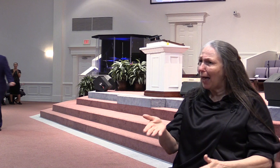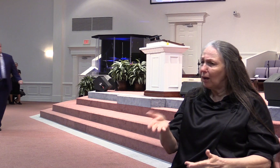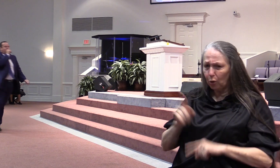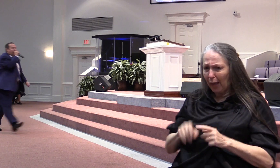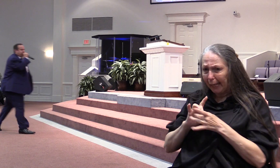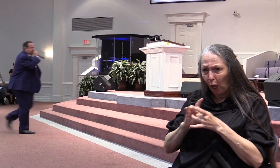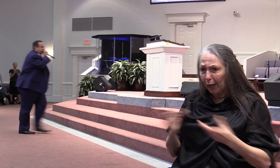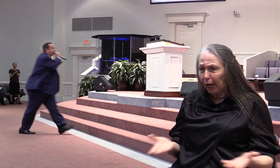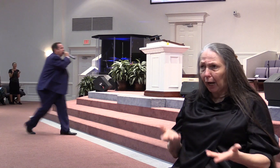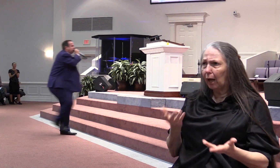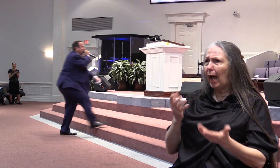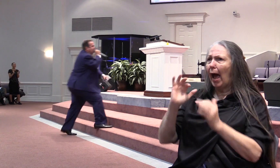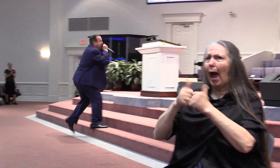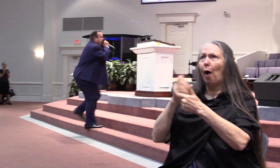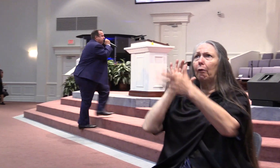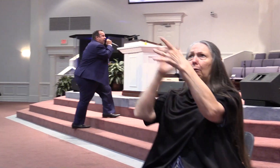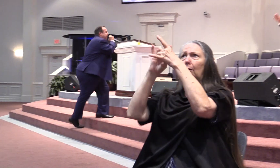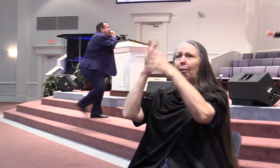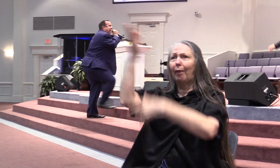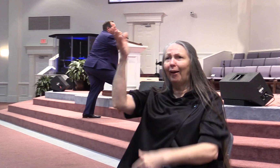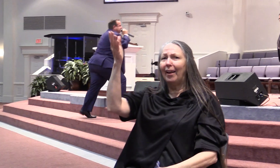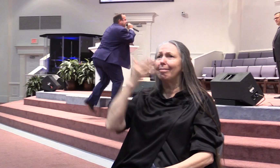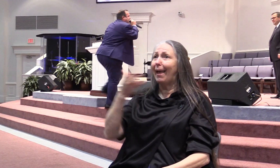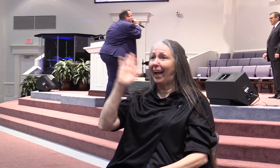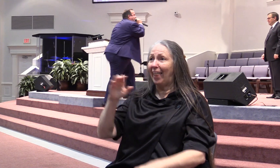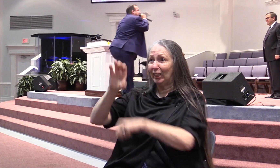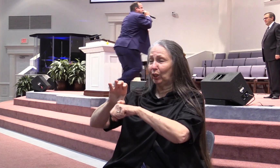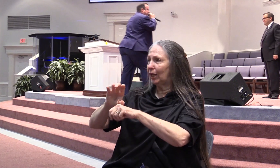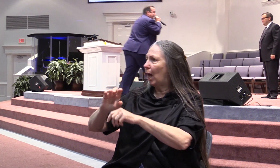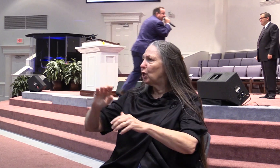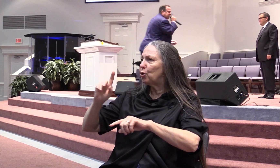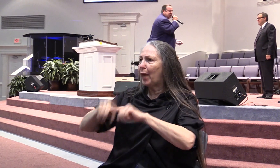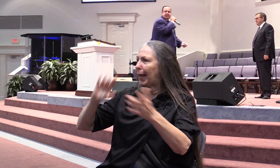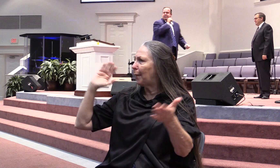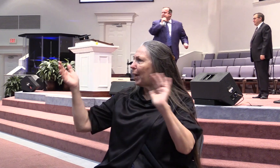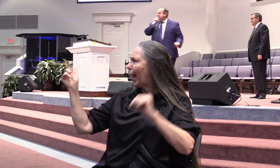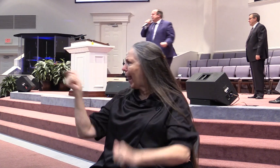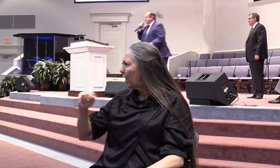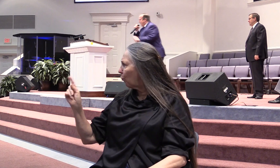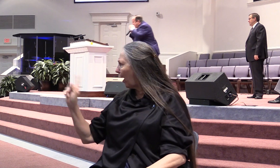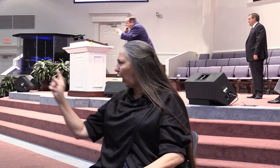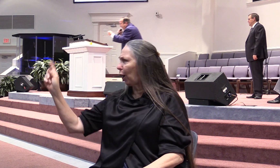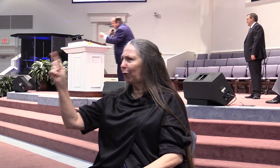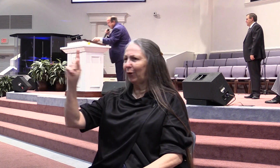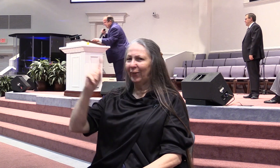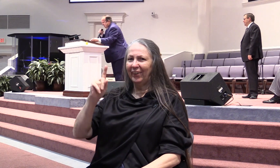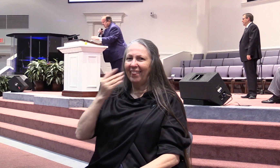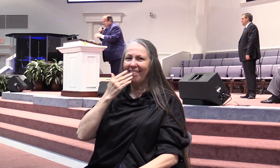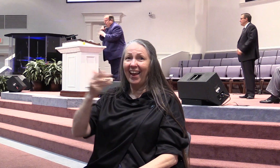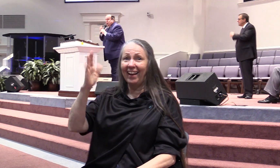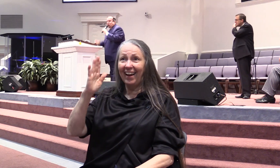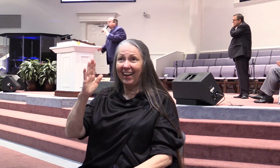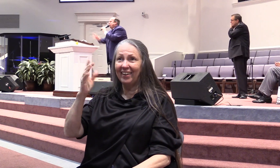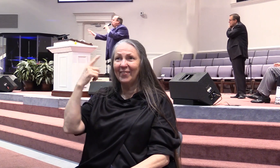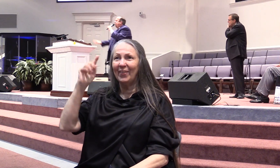I thank God for the church. There's nothing like this anywhere on the planet. Thank God